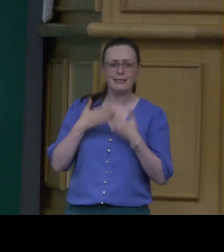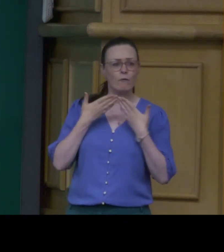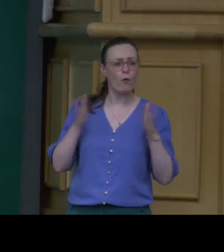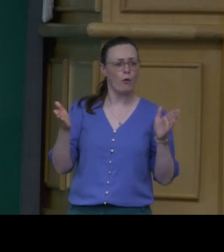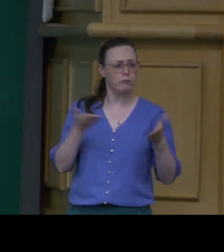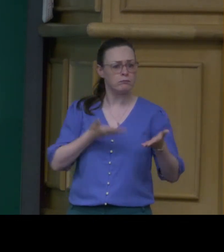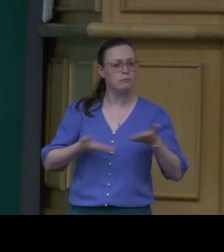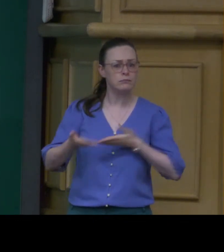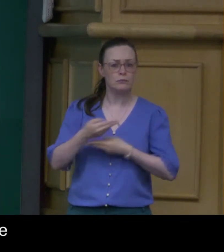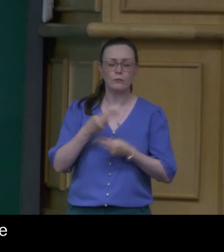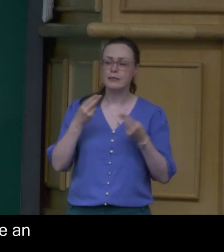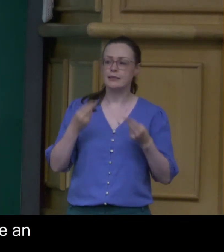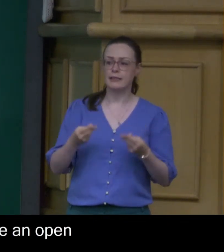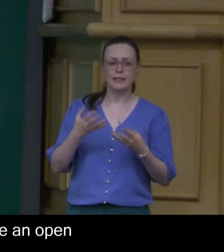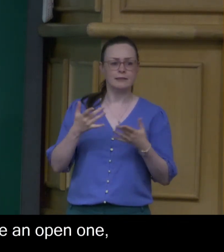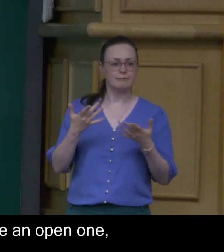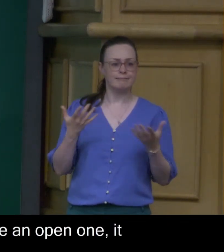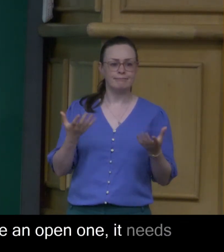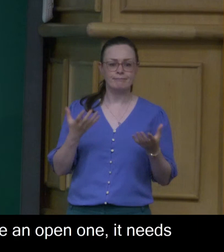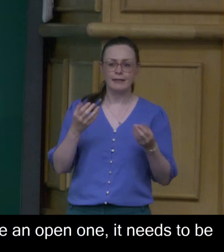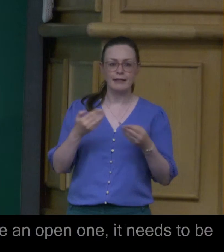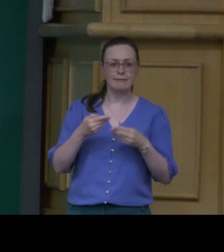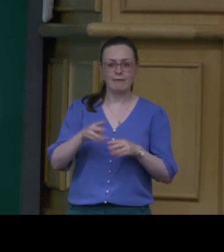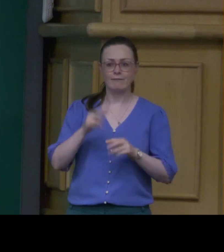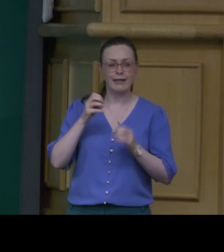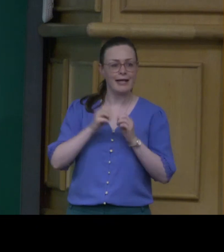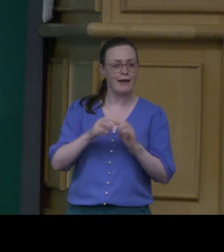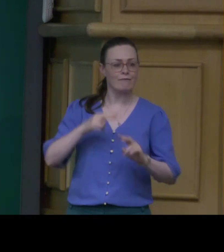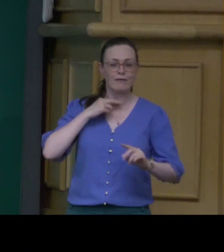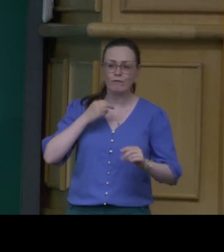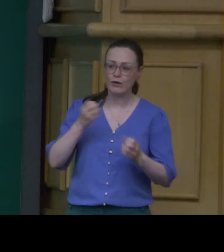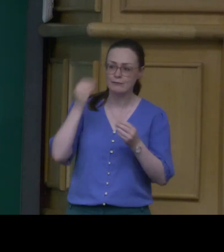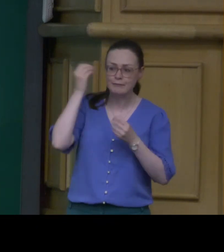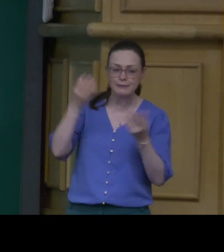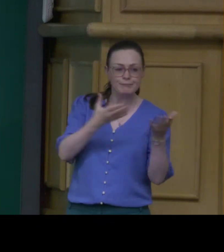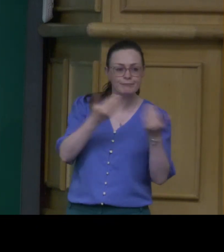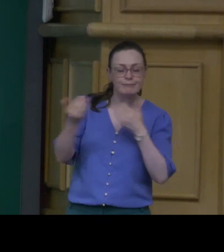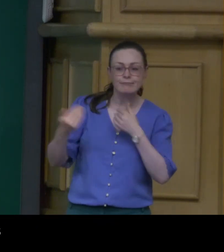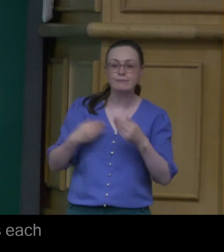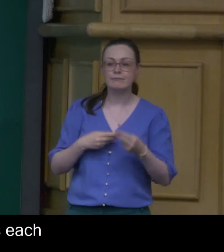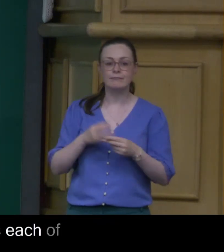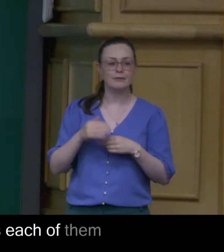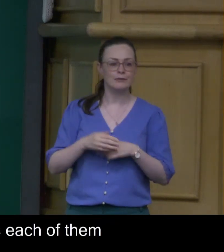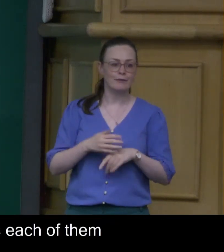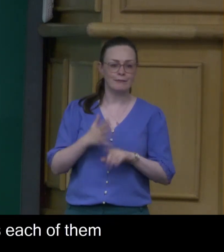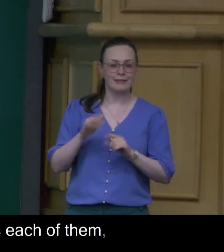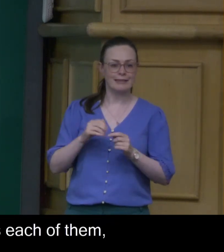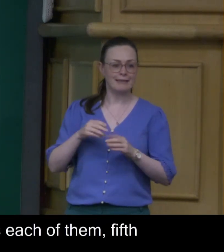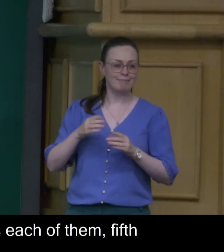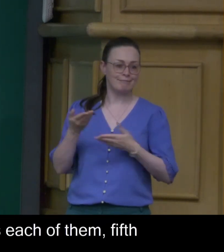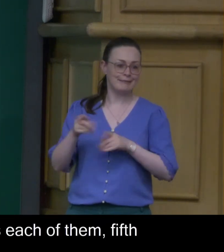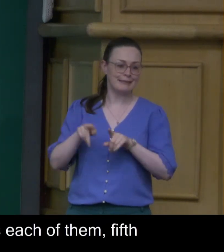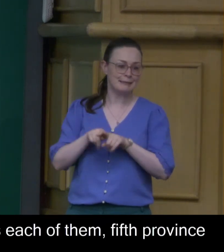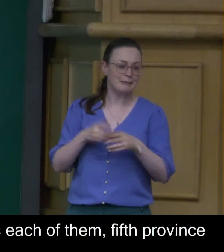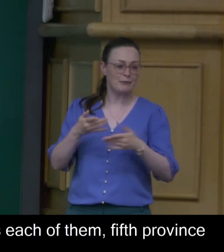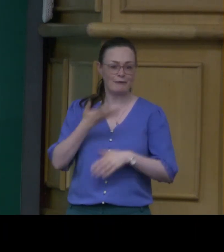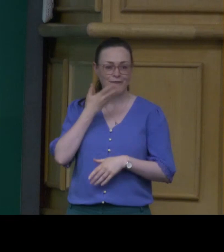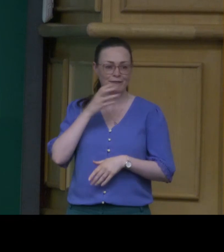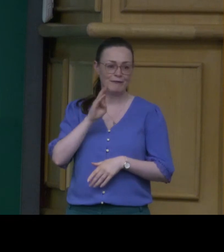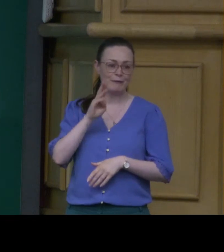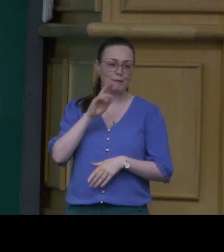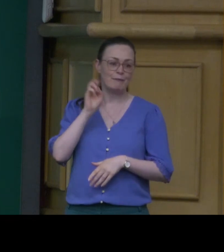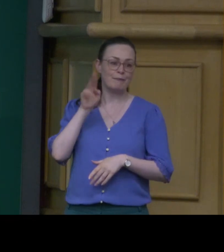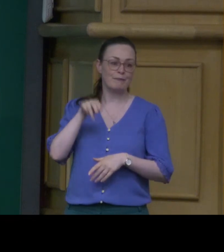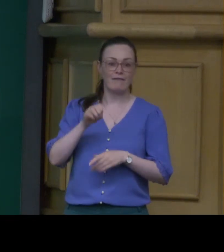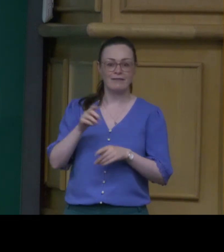one. It needs to be one that hears every voice and respects each of them. Fifth province type meeting where you can come